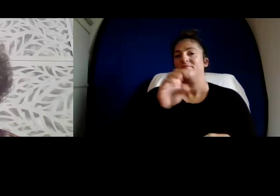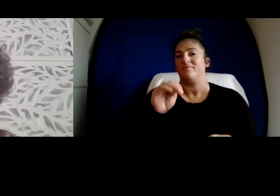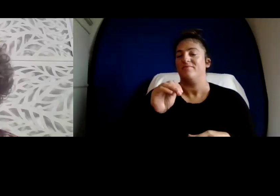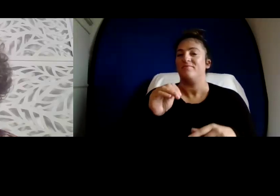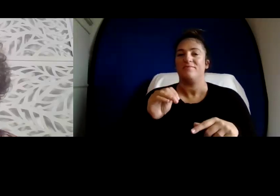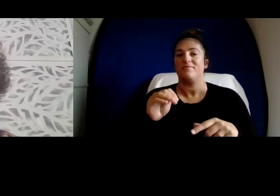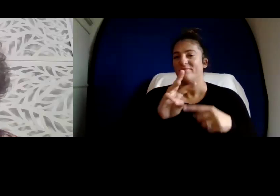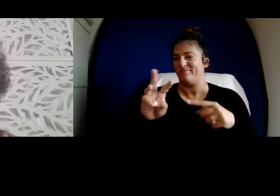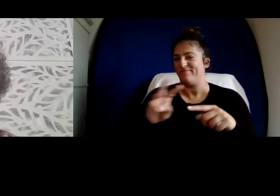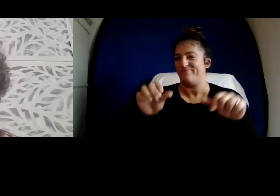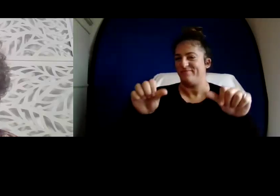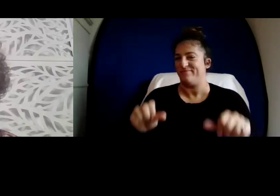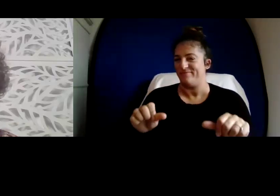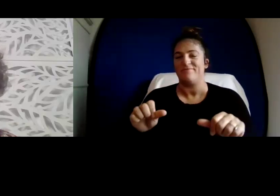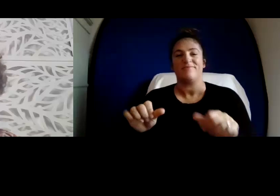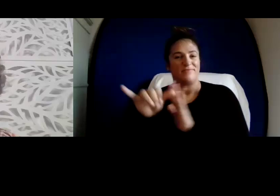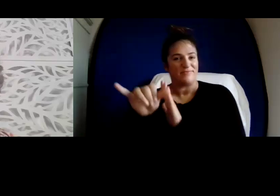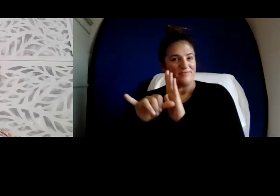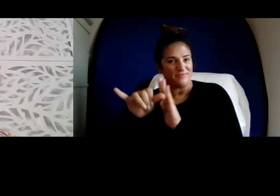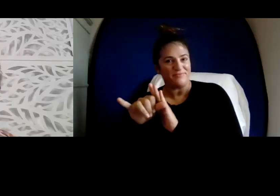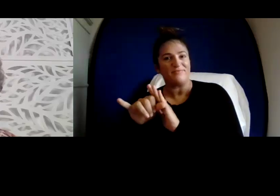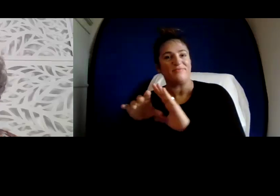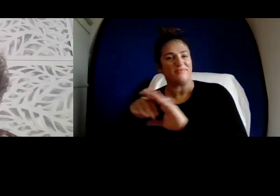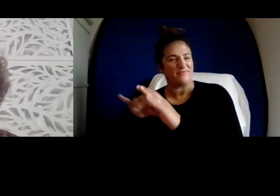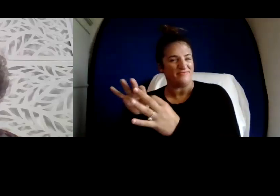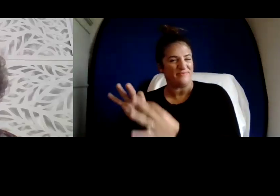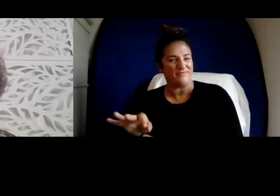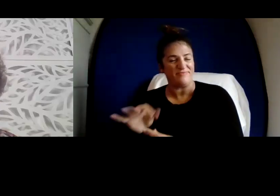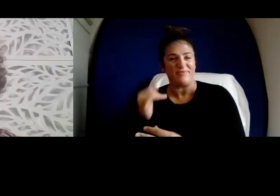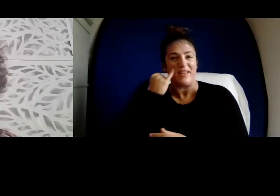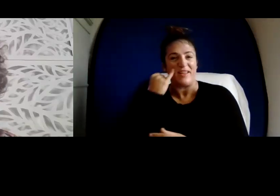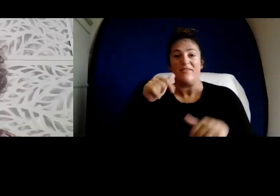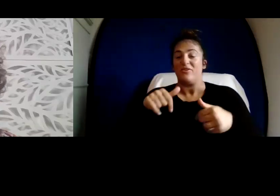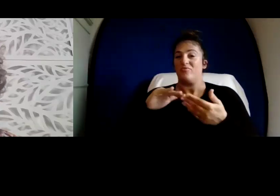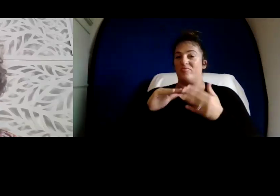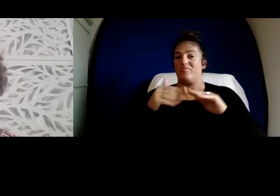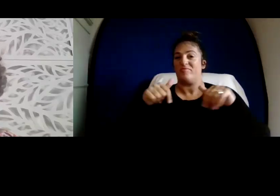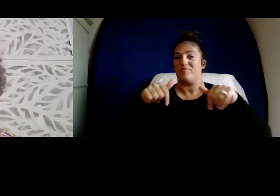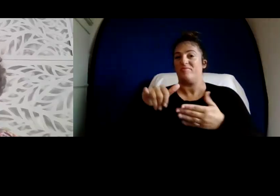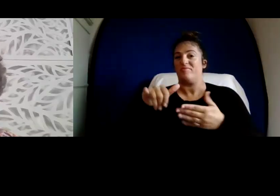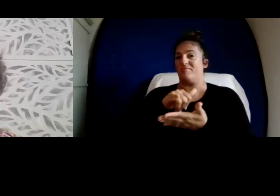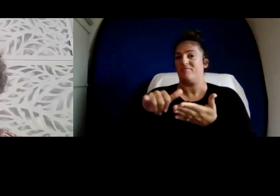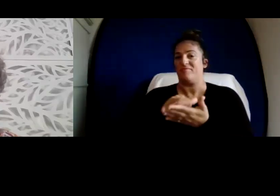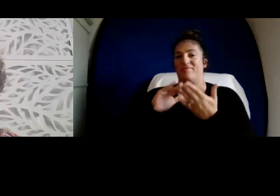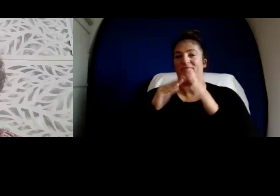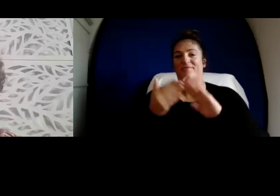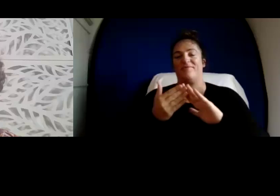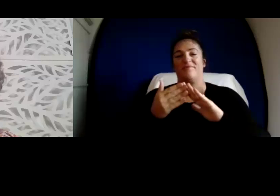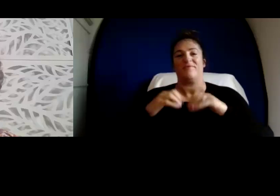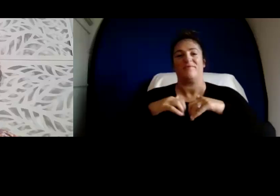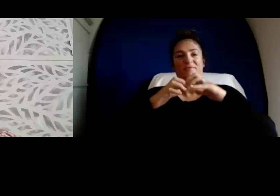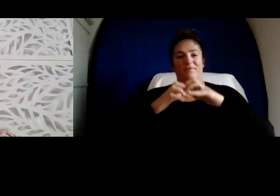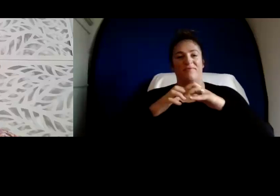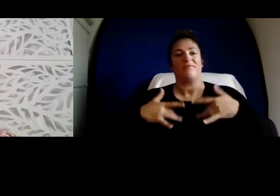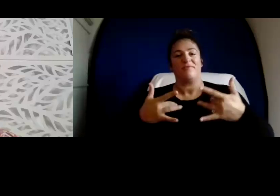and interact with us on YouTube as well. If you're a New York City resident, we currently launched our New York City chapter of Inform Your